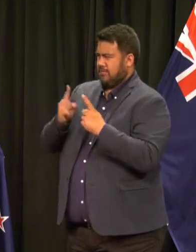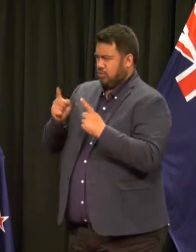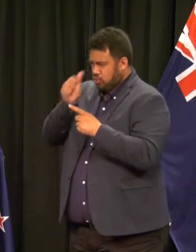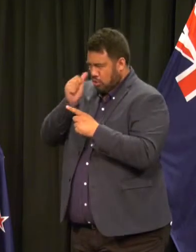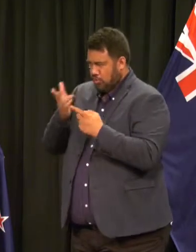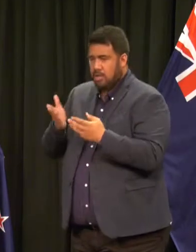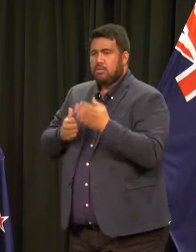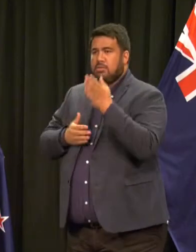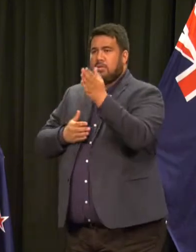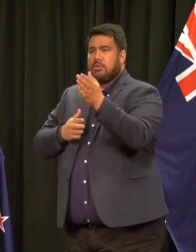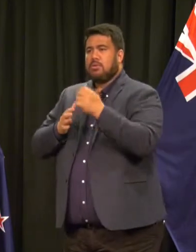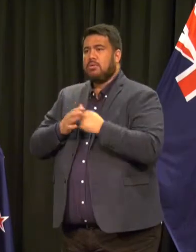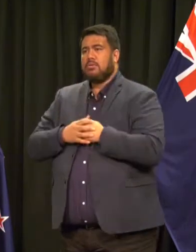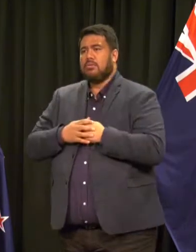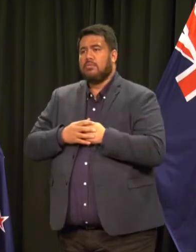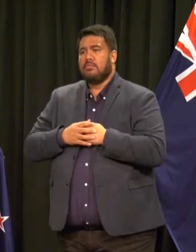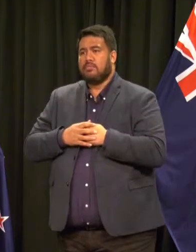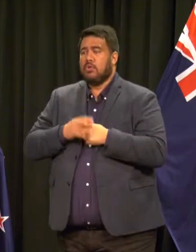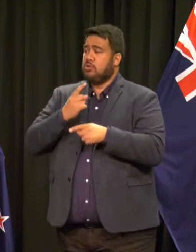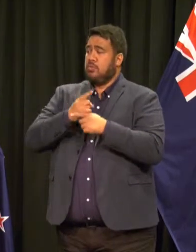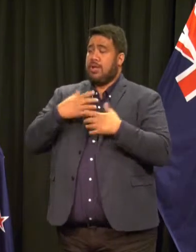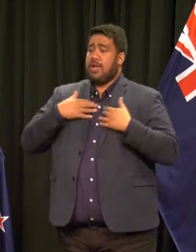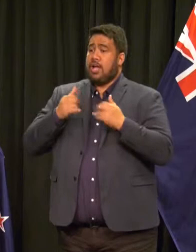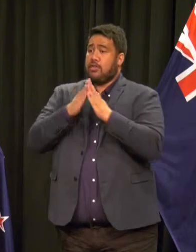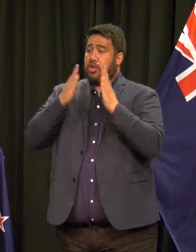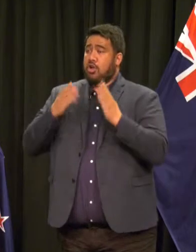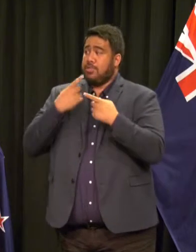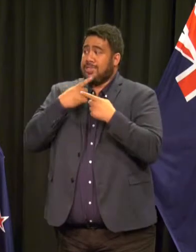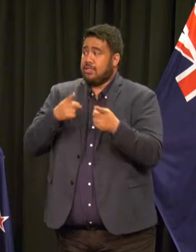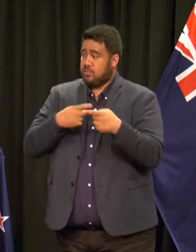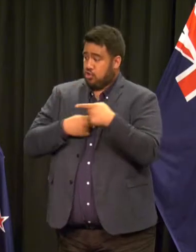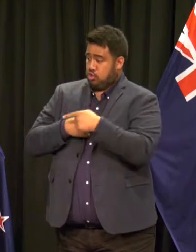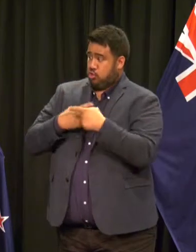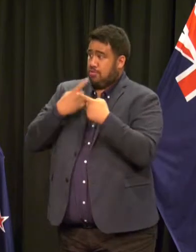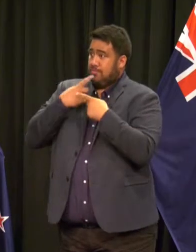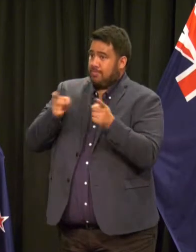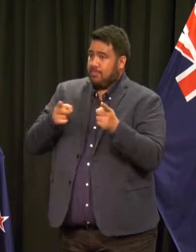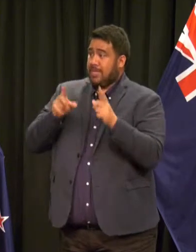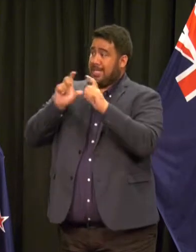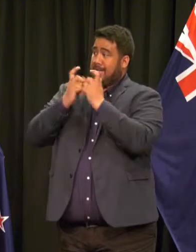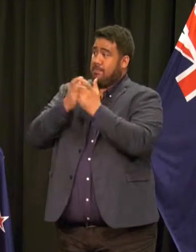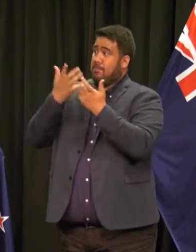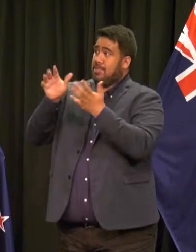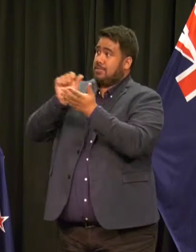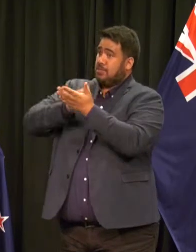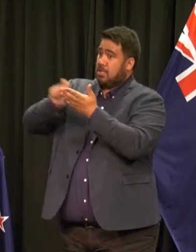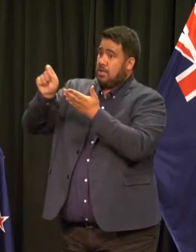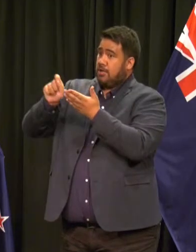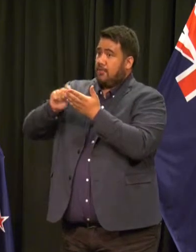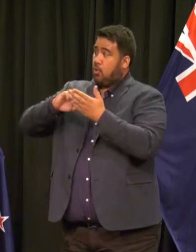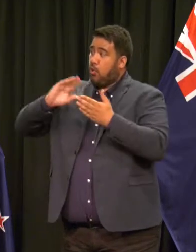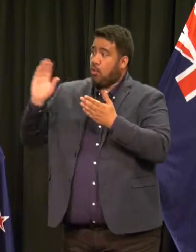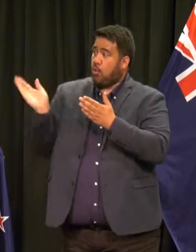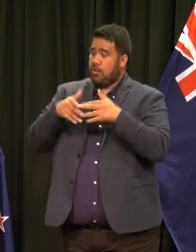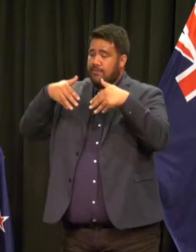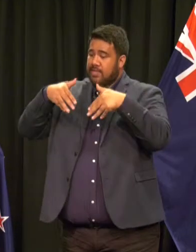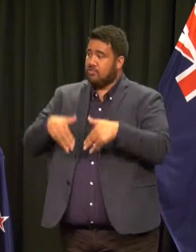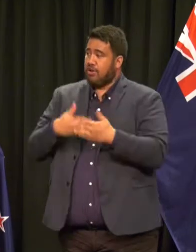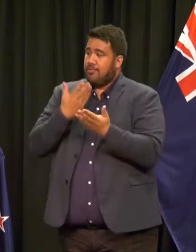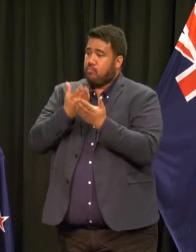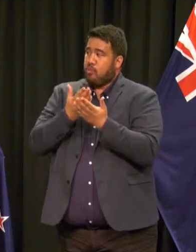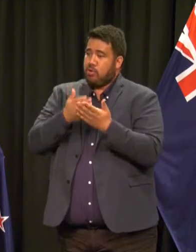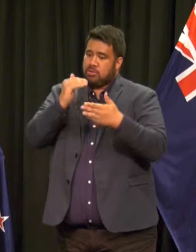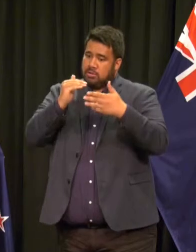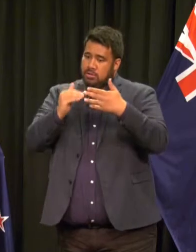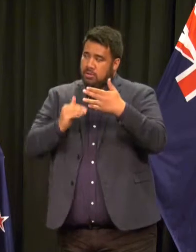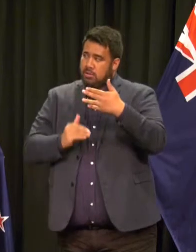that? Yes. Can I just ask about the Healthy Homes announcement that you made? Did Cabinet sign off all of the draft proposals? How does that